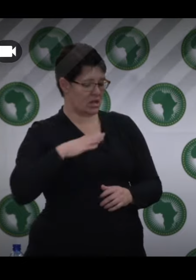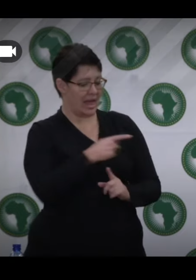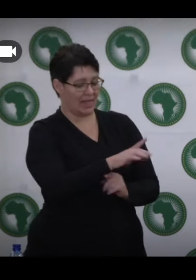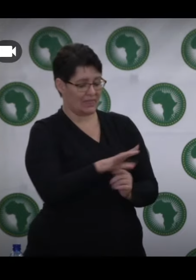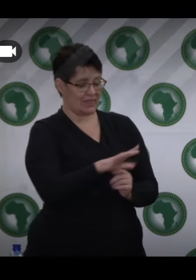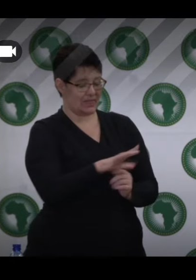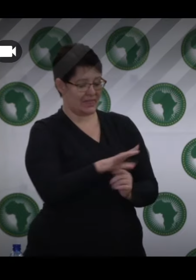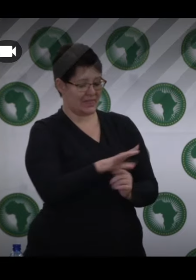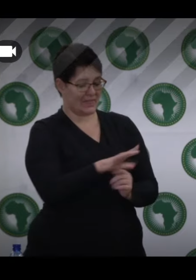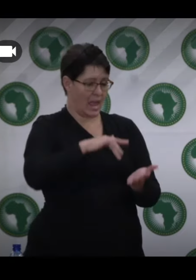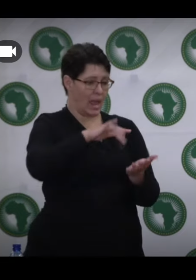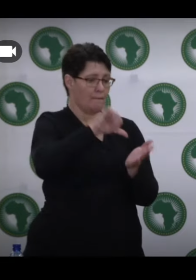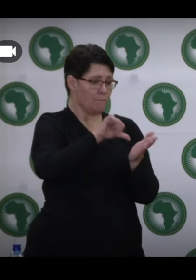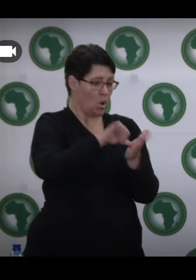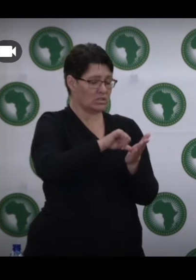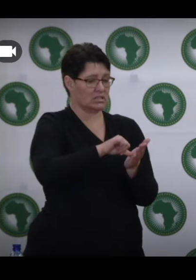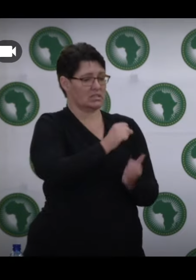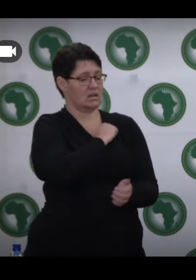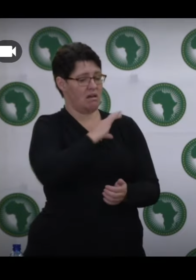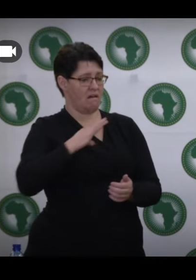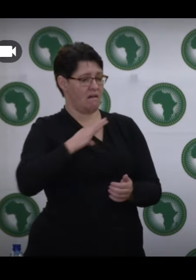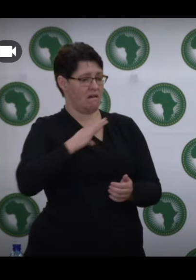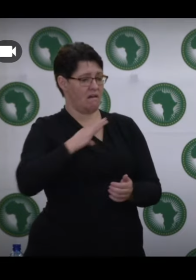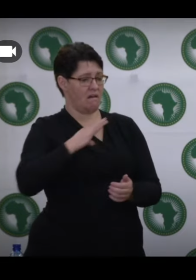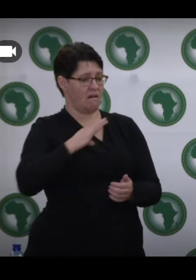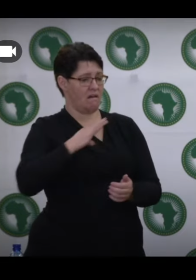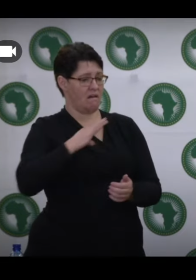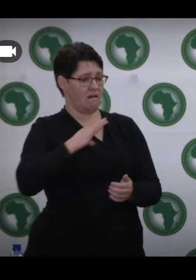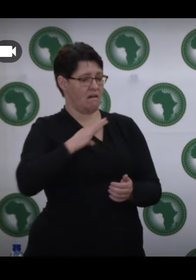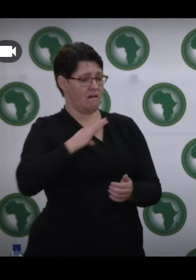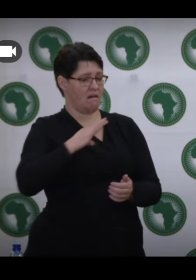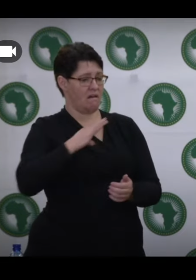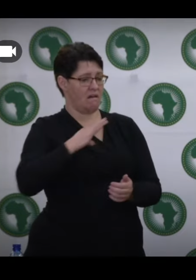councils and their core staff, as well as the government departments